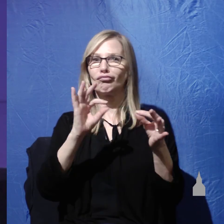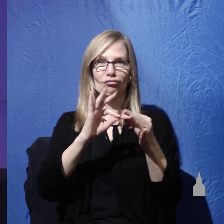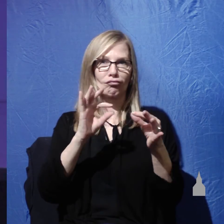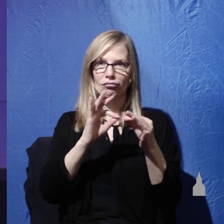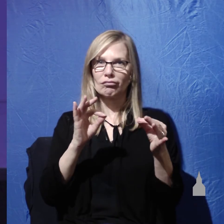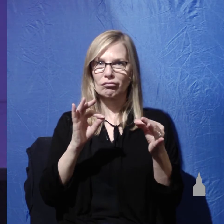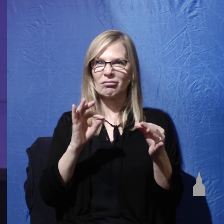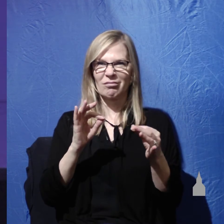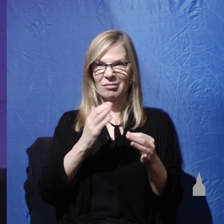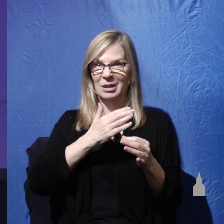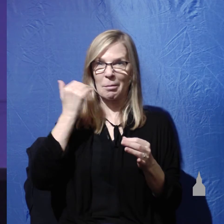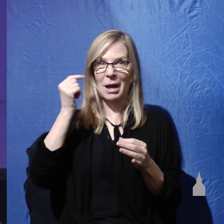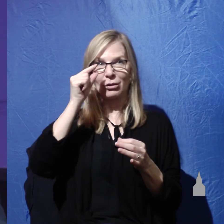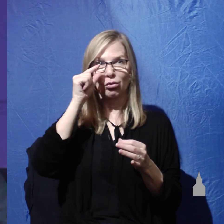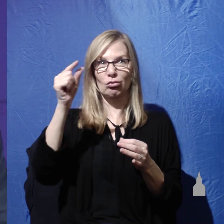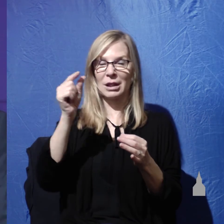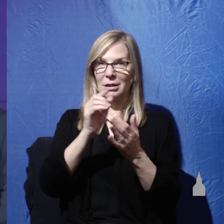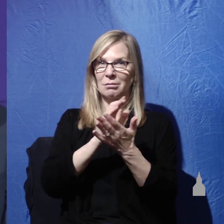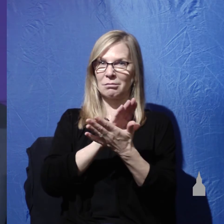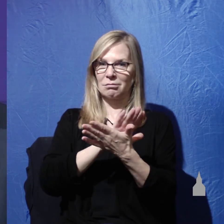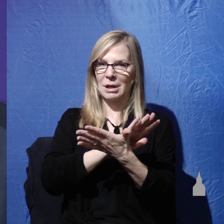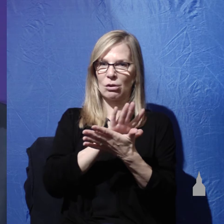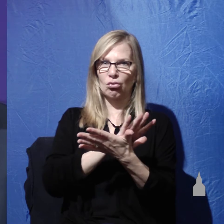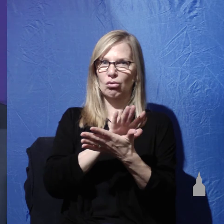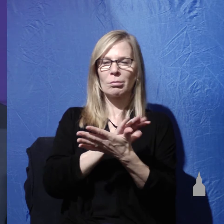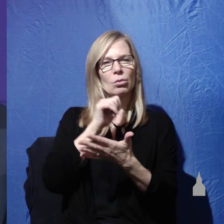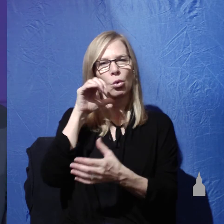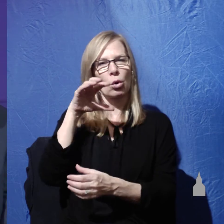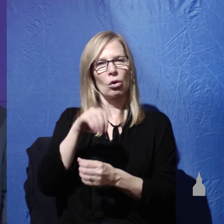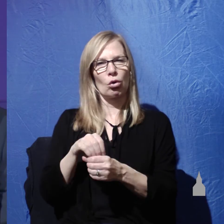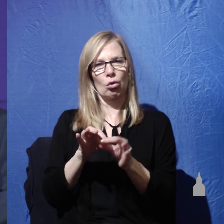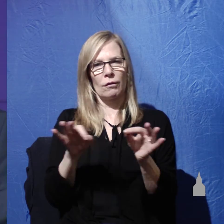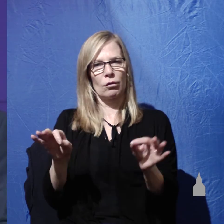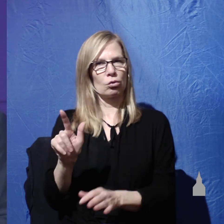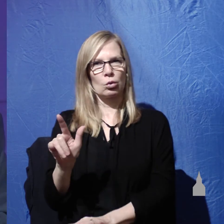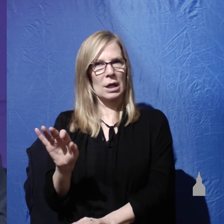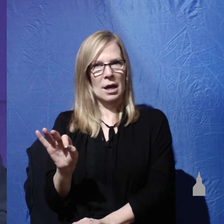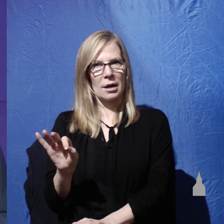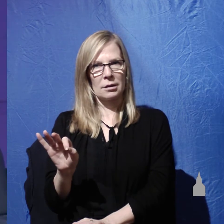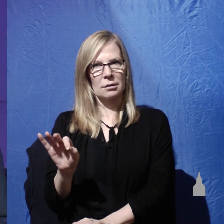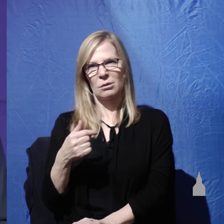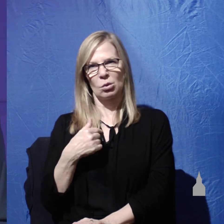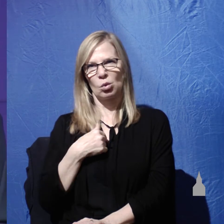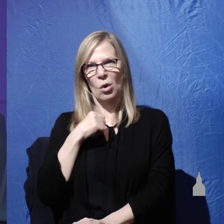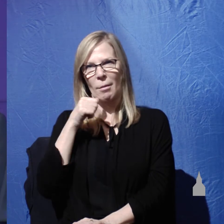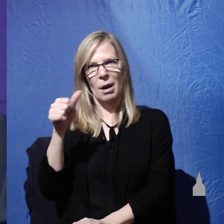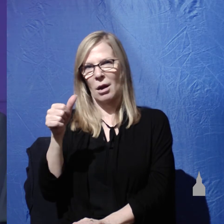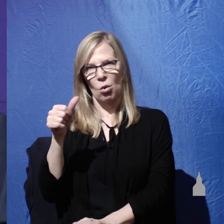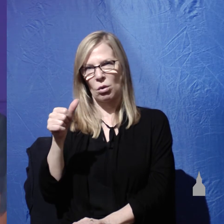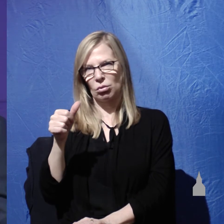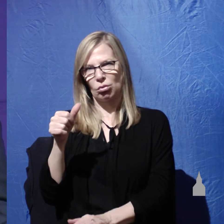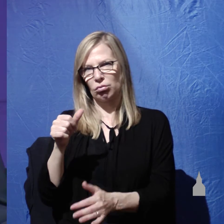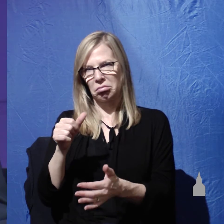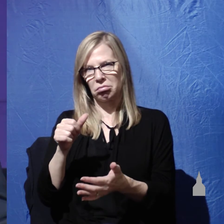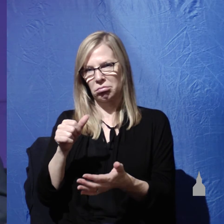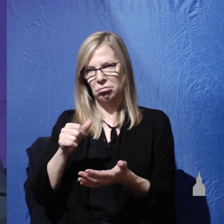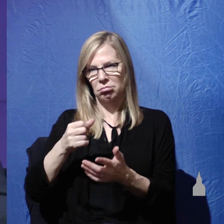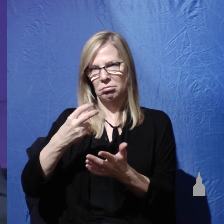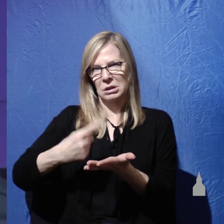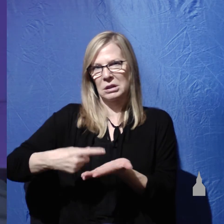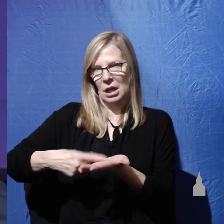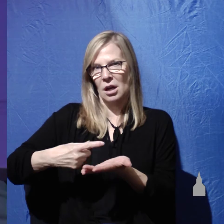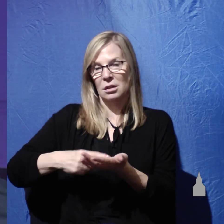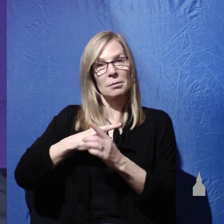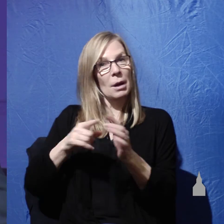Greek manuscripts of the New Testament, they do not include verse 29, therefore, I will not comment on it. But what is important